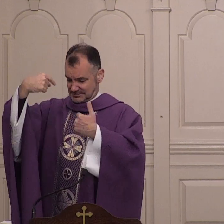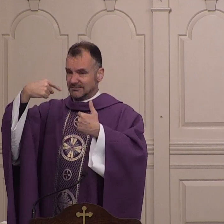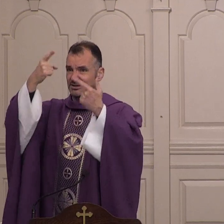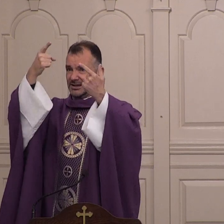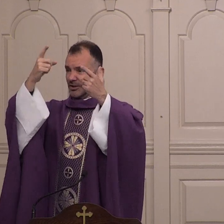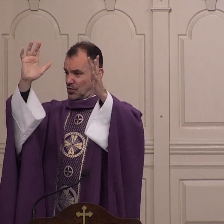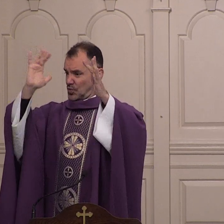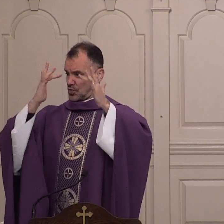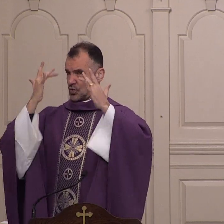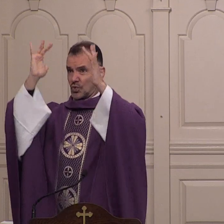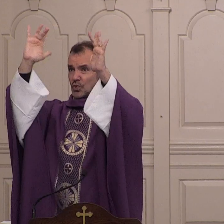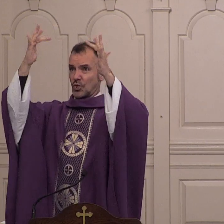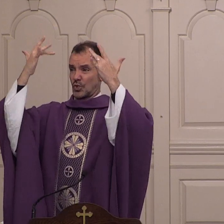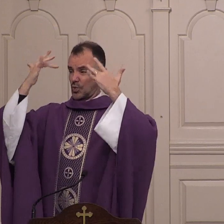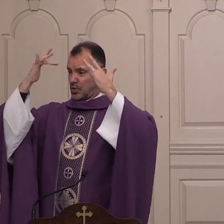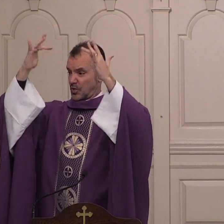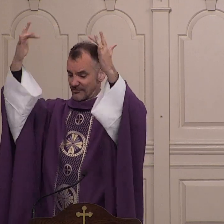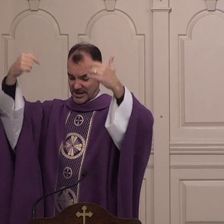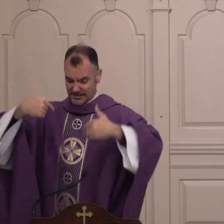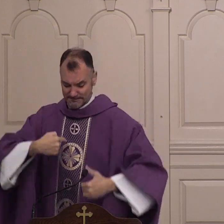who glorifies me.